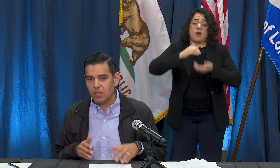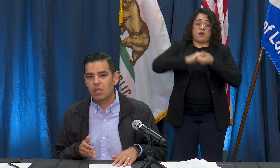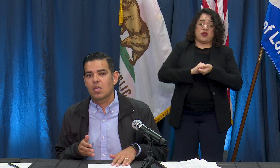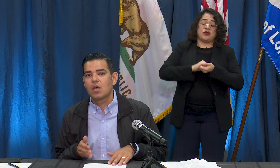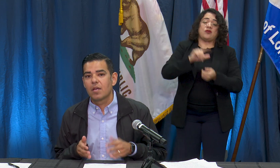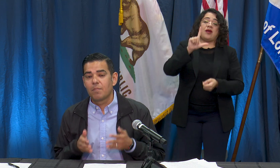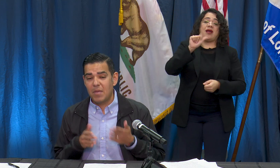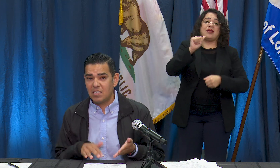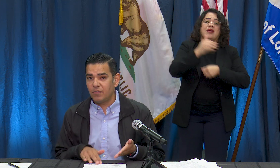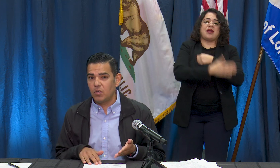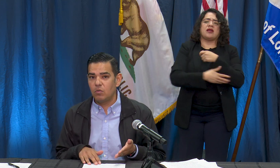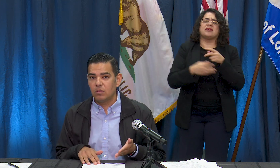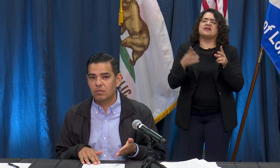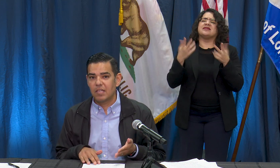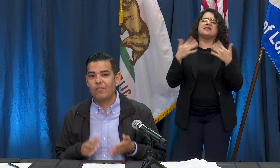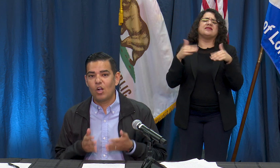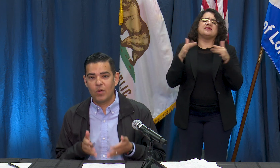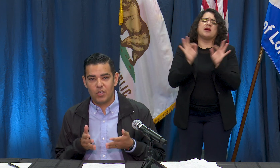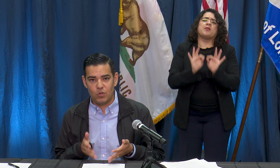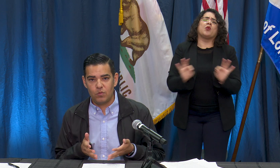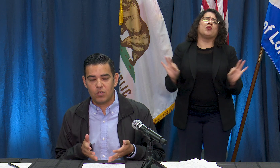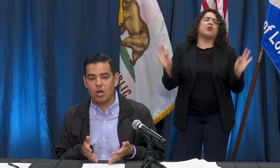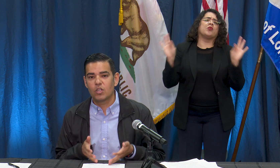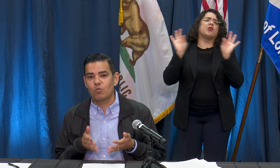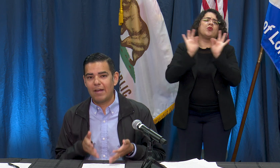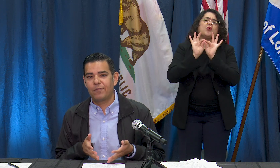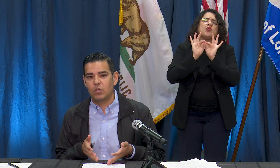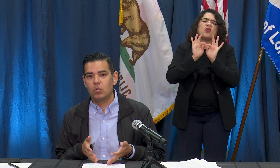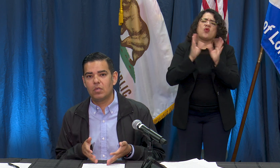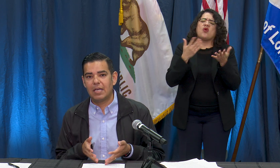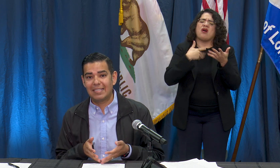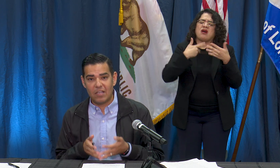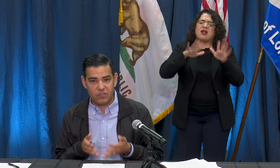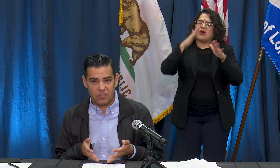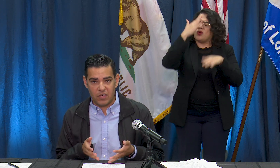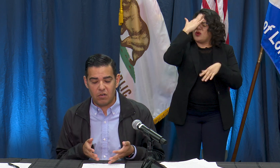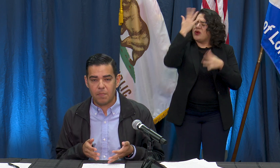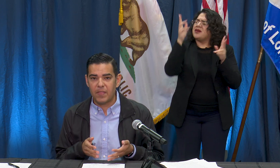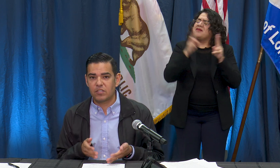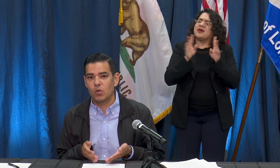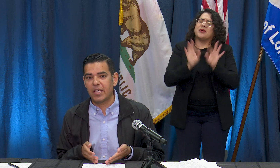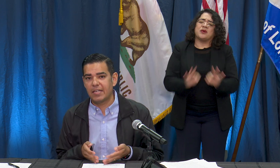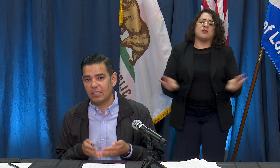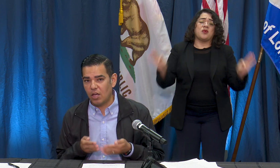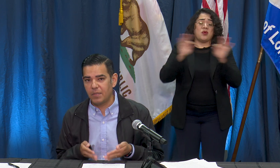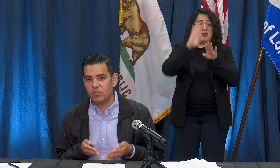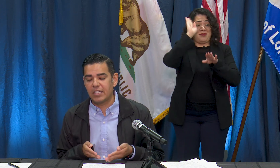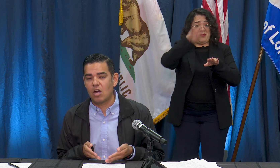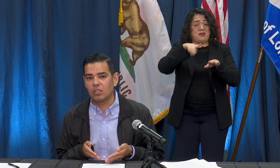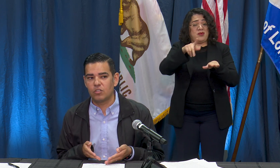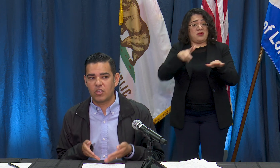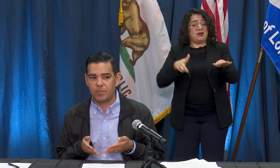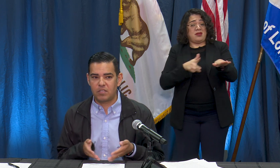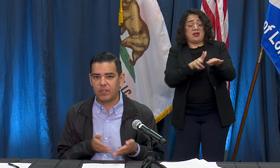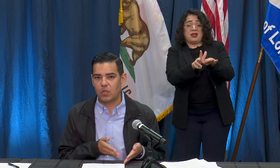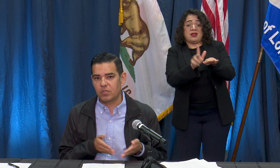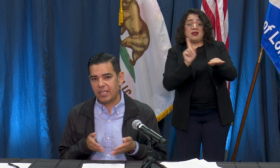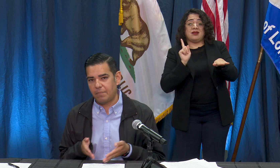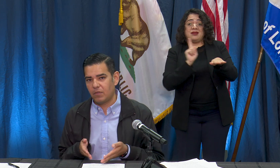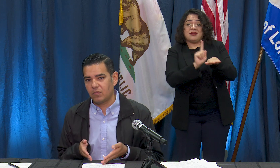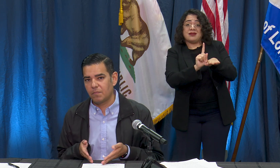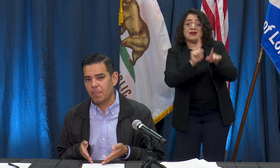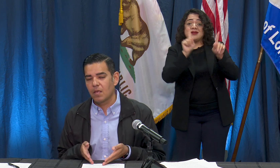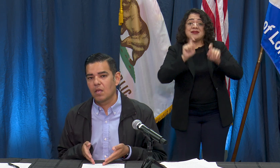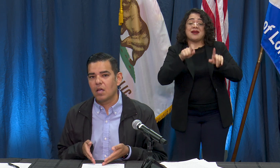is. Many of you have already used our drive-thru testing center that's located at Long Beach City College at the Pacific